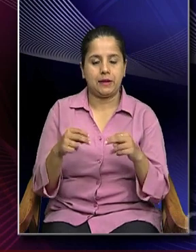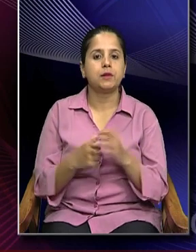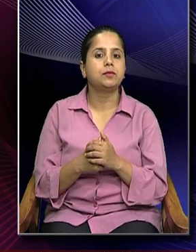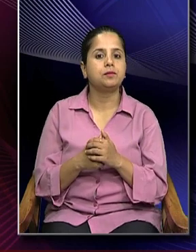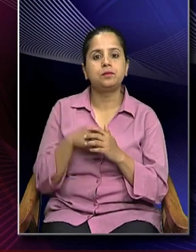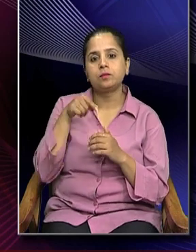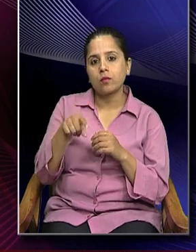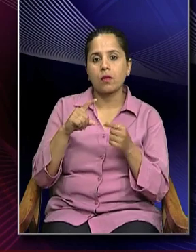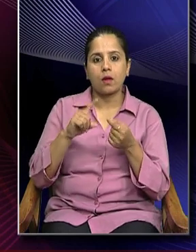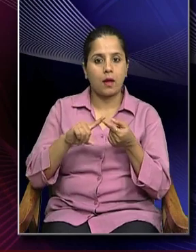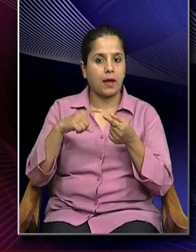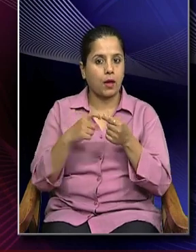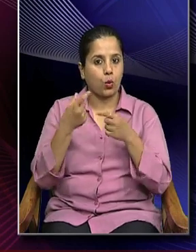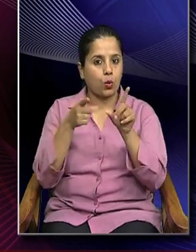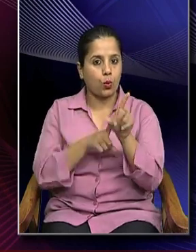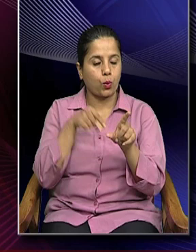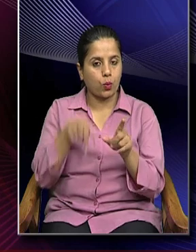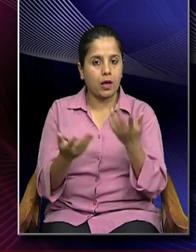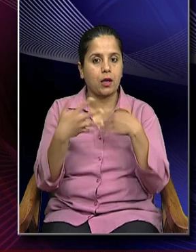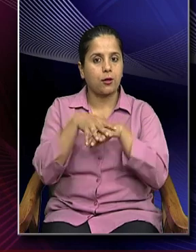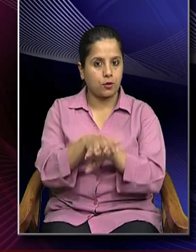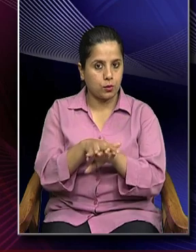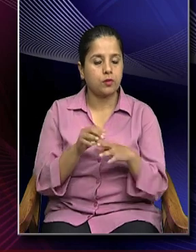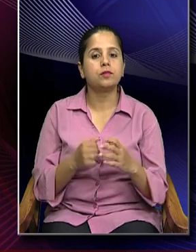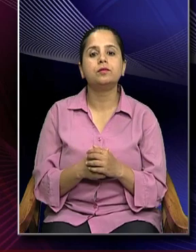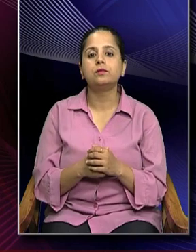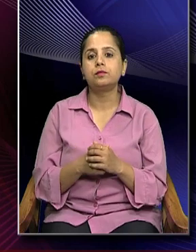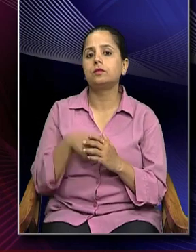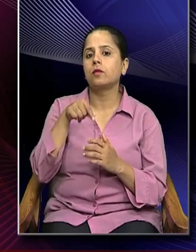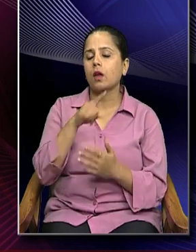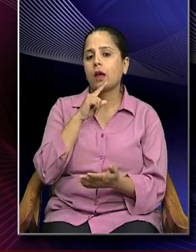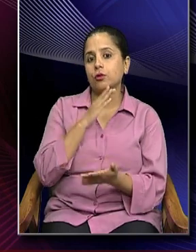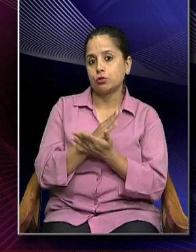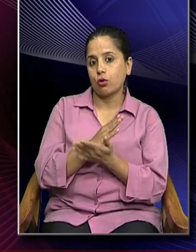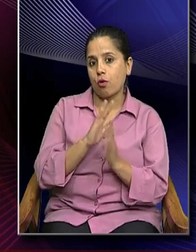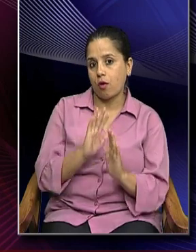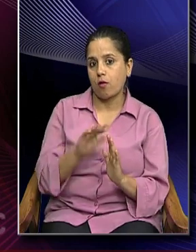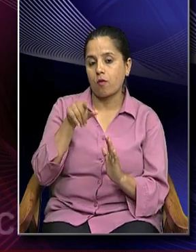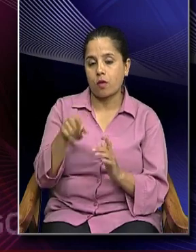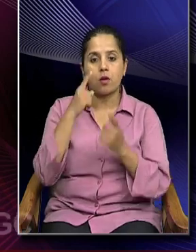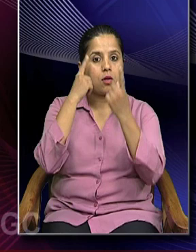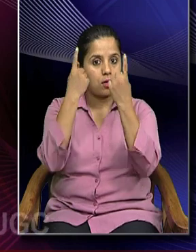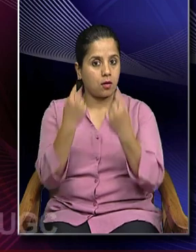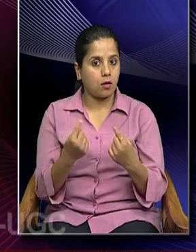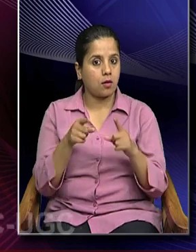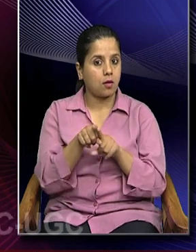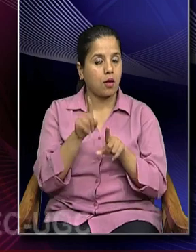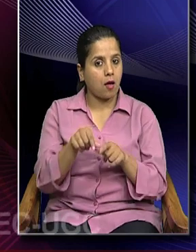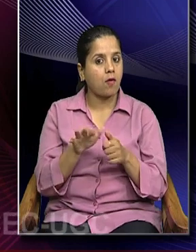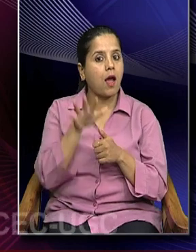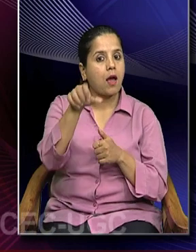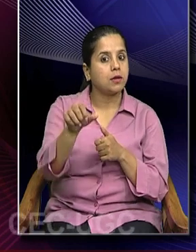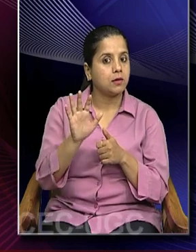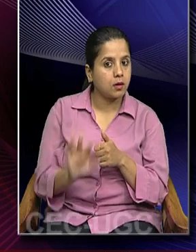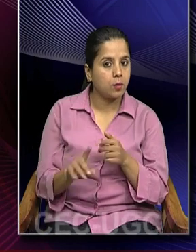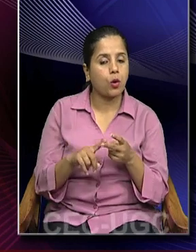the equity and inclusivity. It ensures that the assessment are accessible